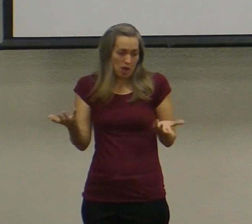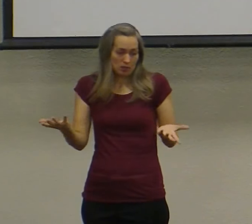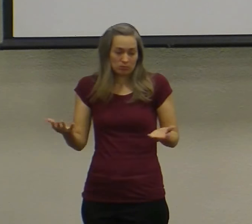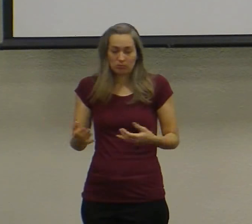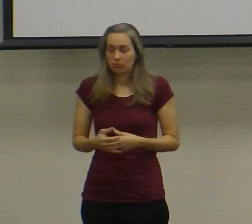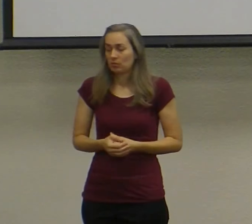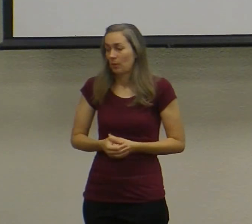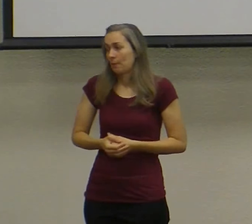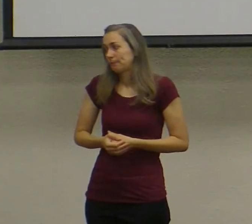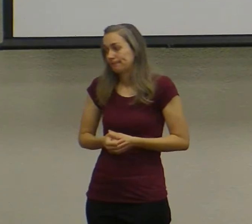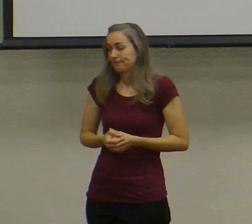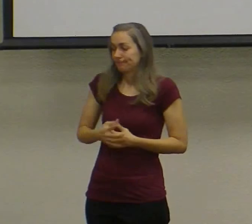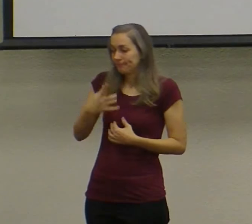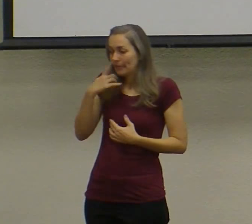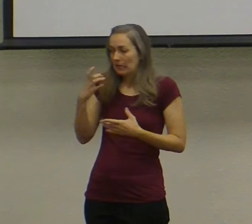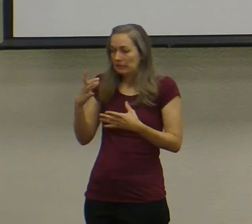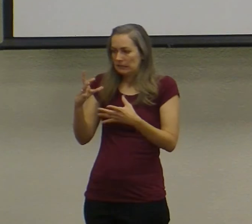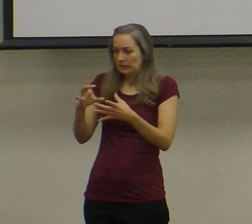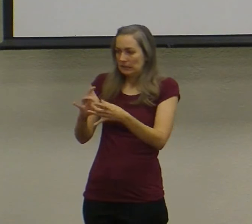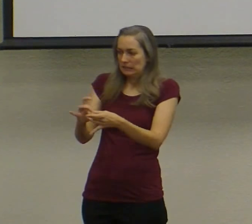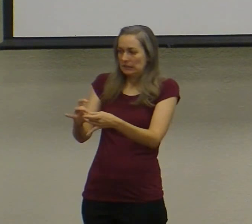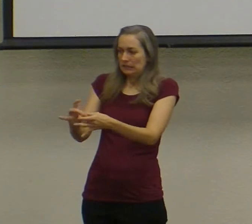of the disunity that was